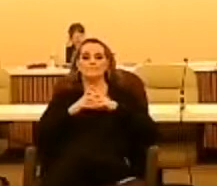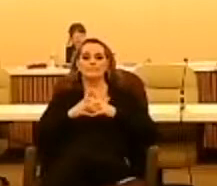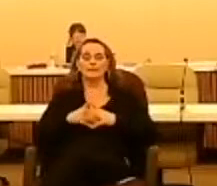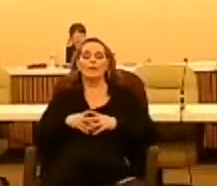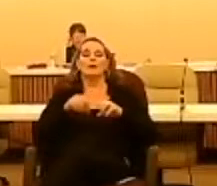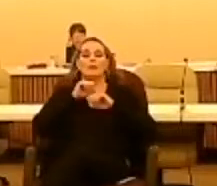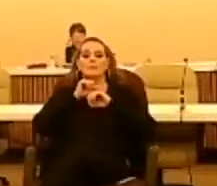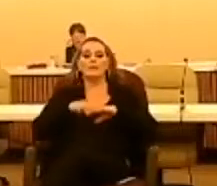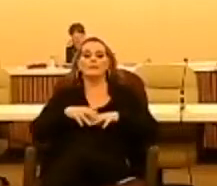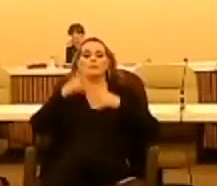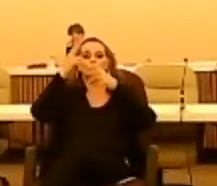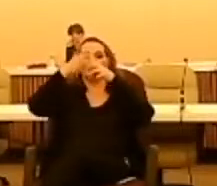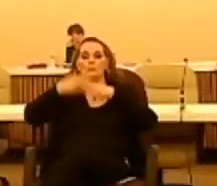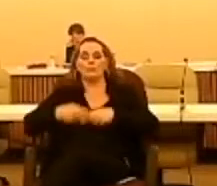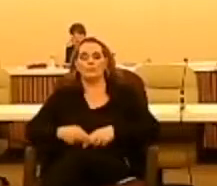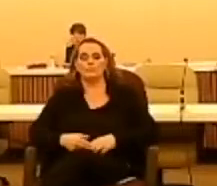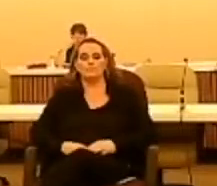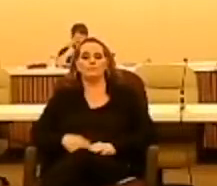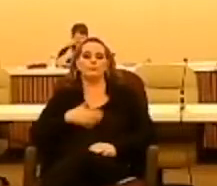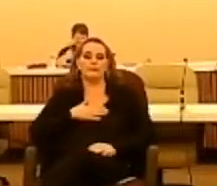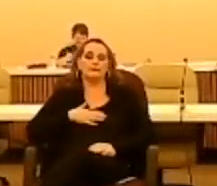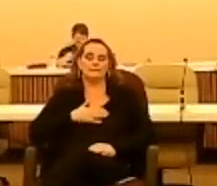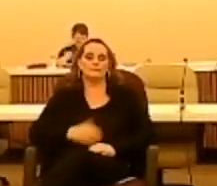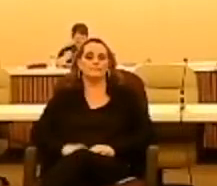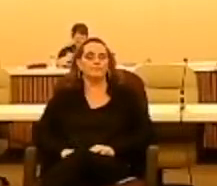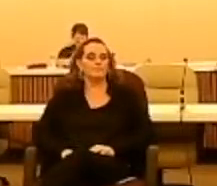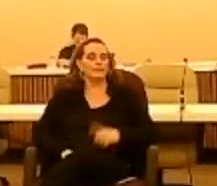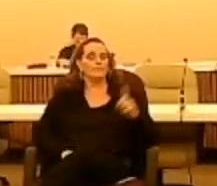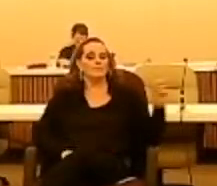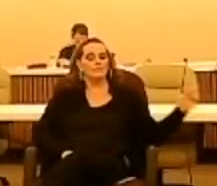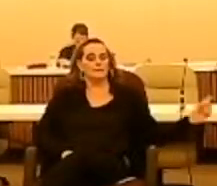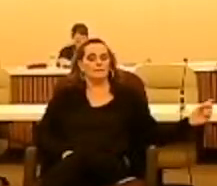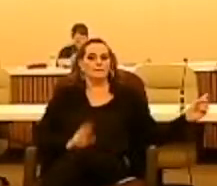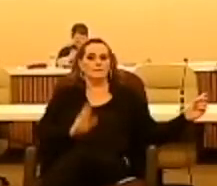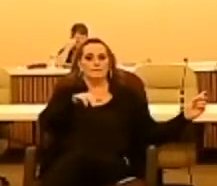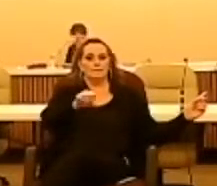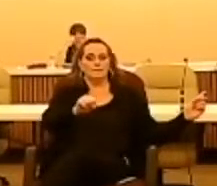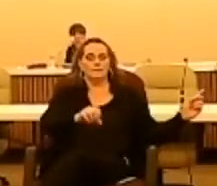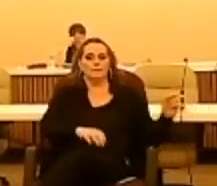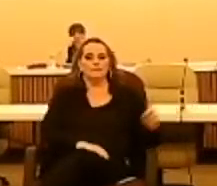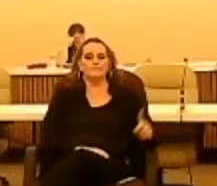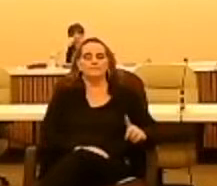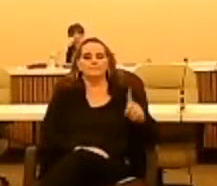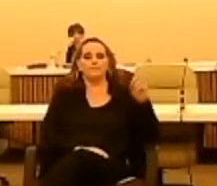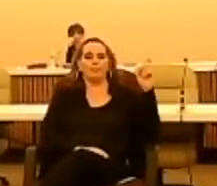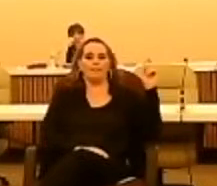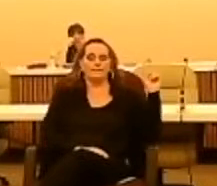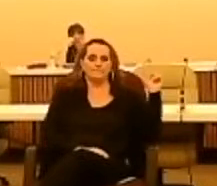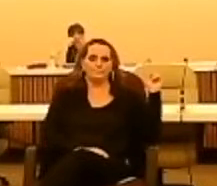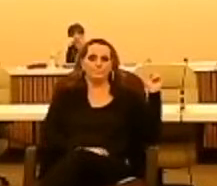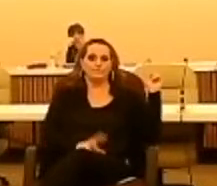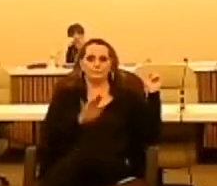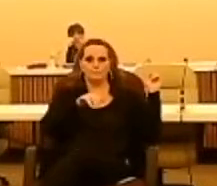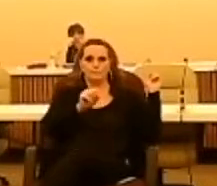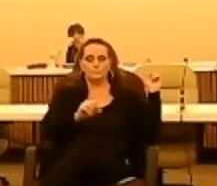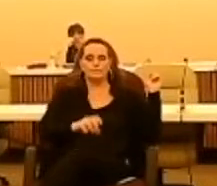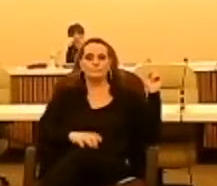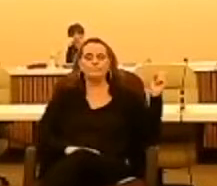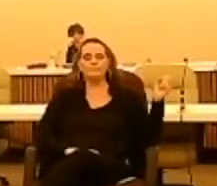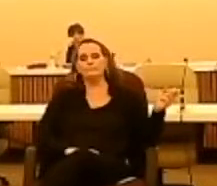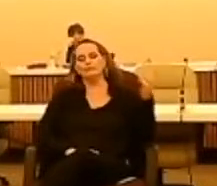Hearing none, please call the roll. Councilmember Barley, Aye. Councilmember Stafford,